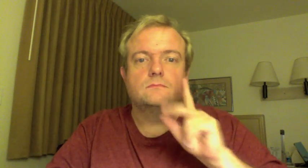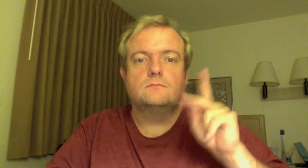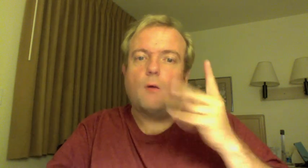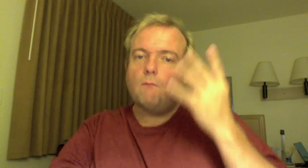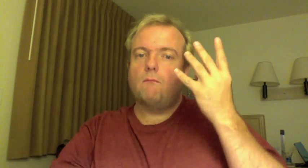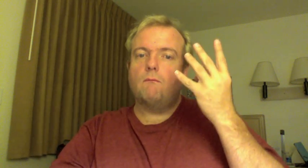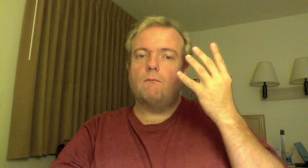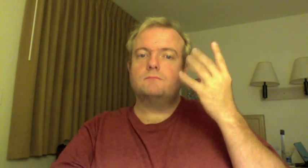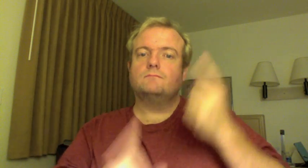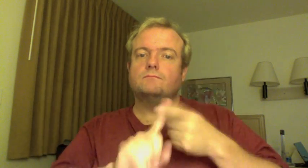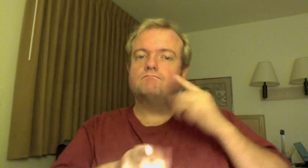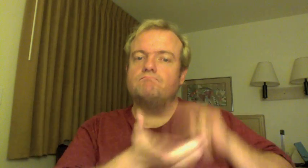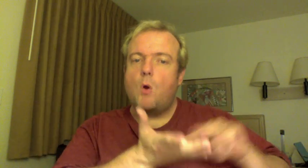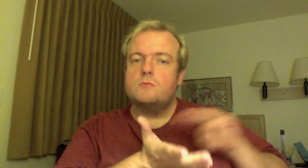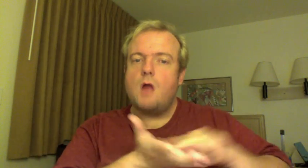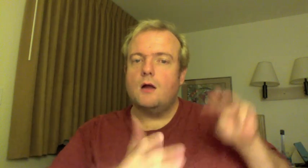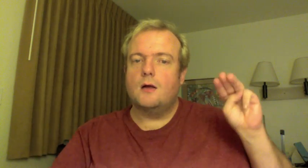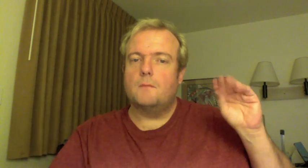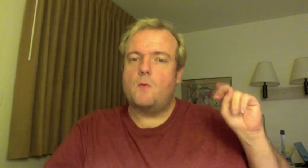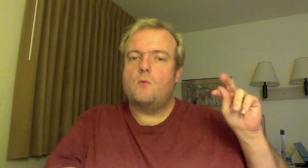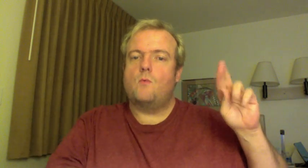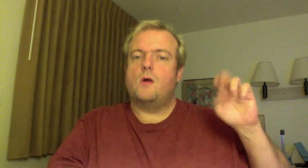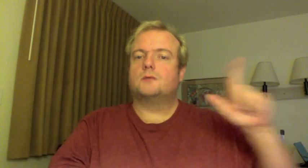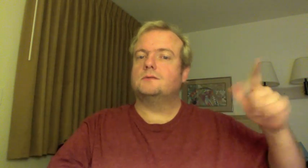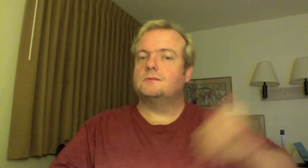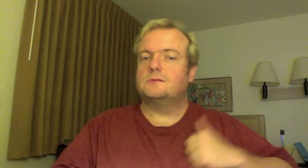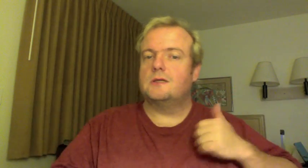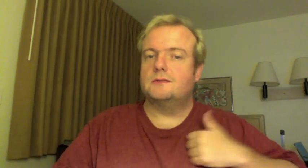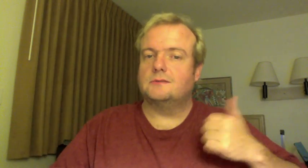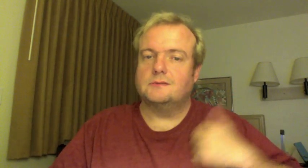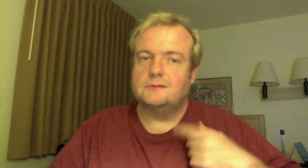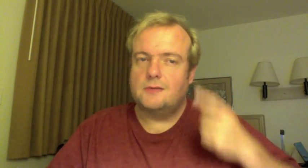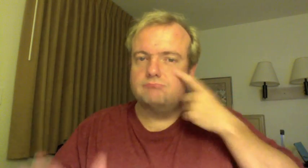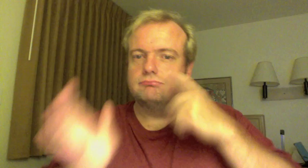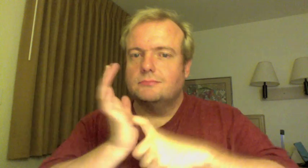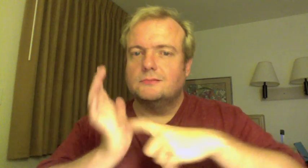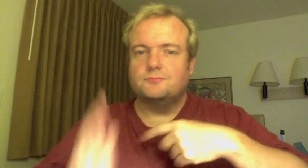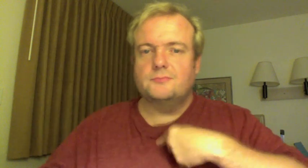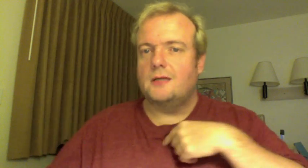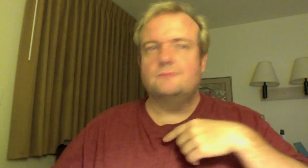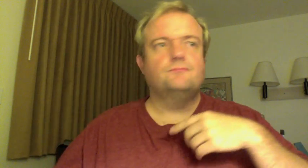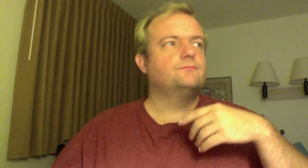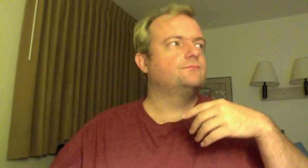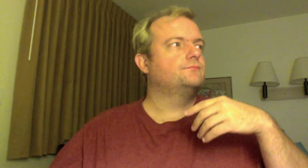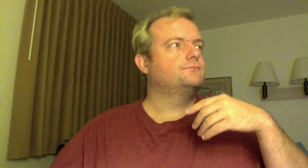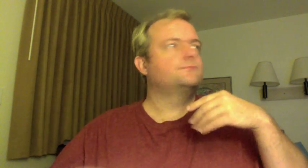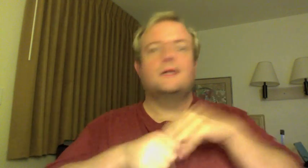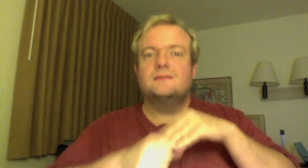elements? The architect's plan calls for massive beams that twist and turn around